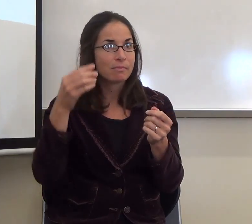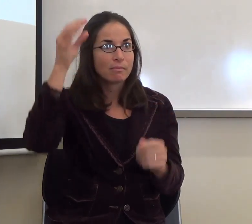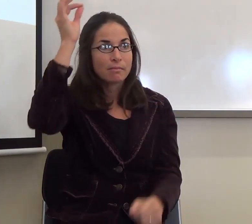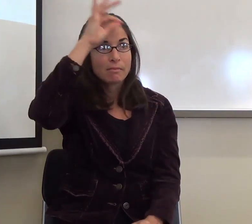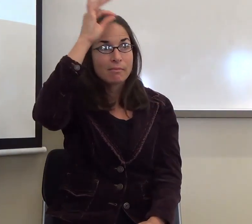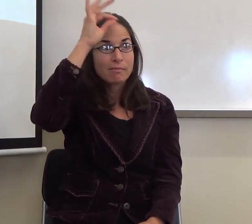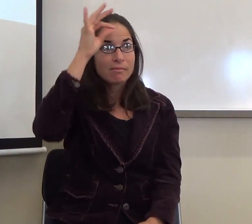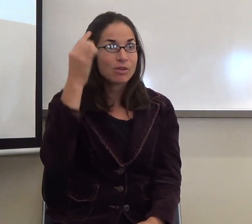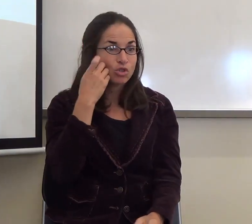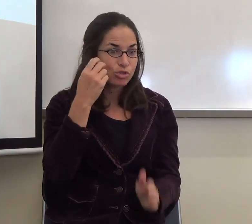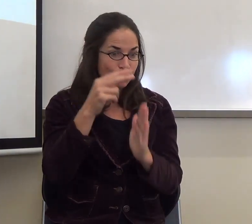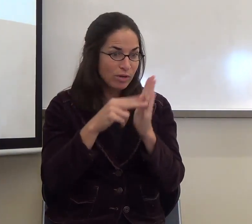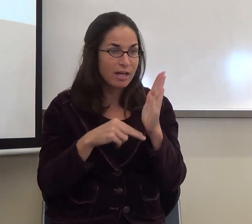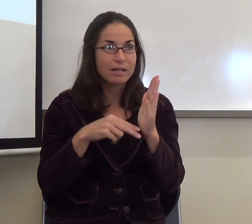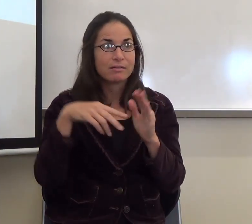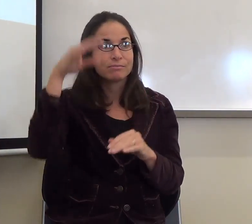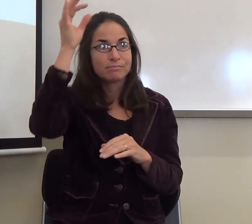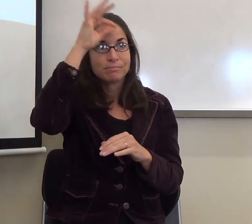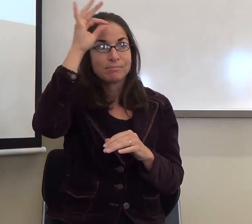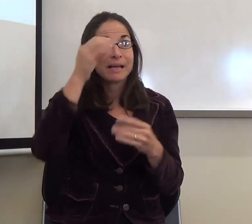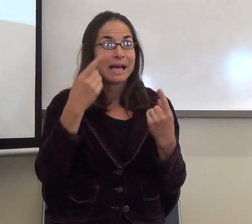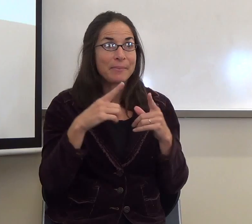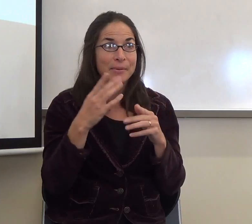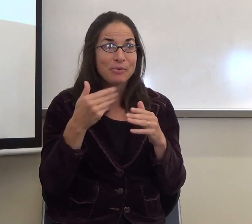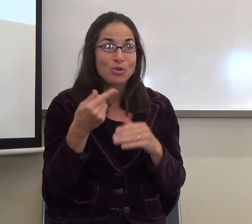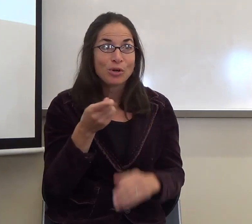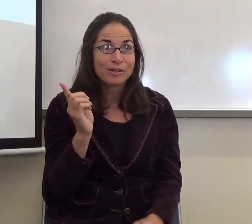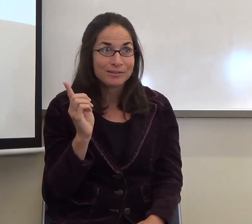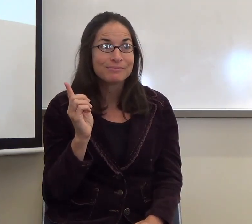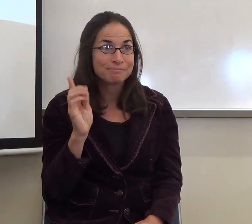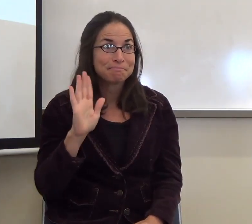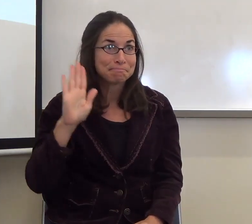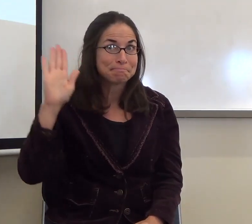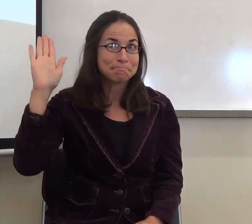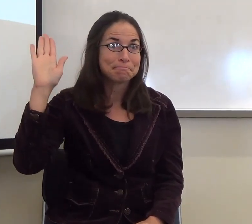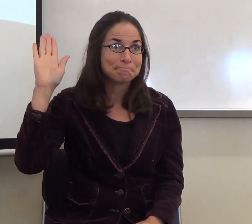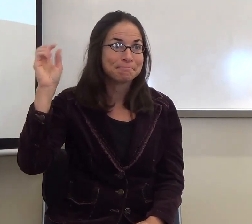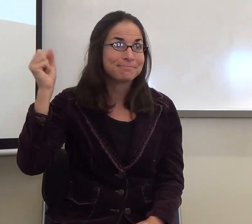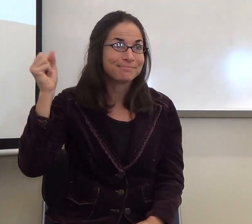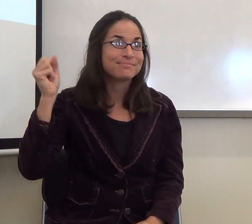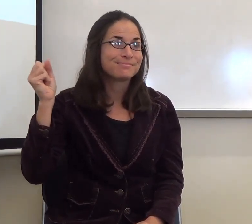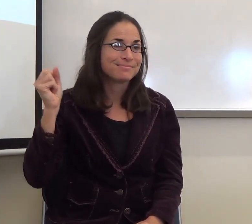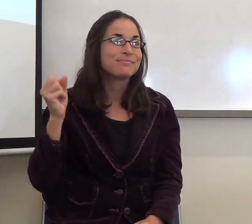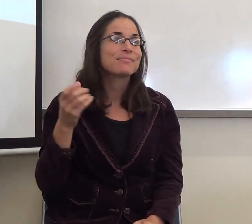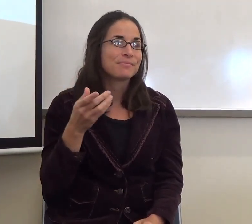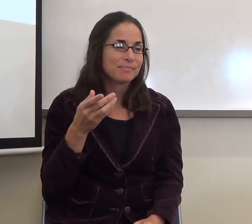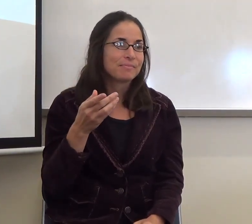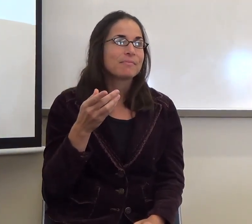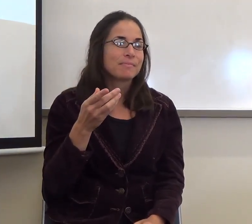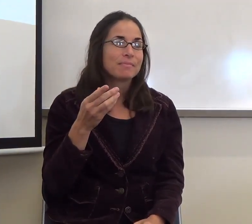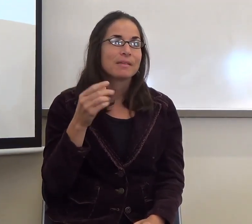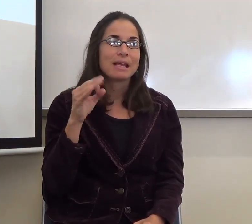just read. Has that ever happened to anybody? Yeah. Okay. Then you go back